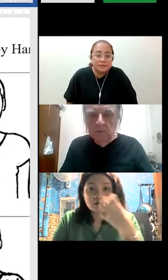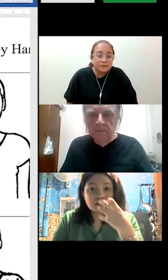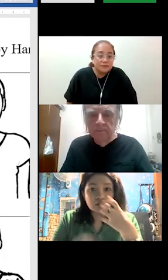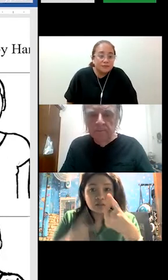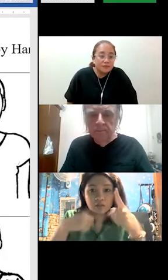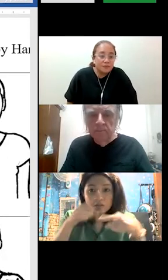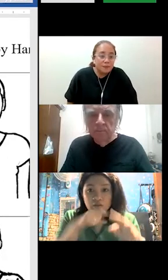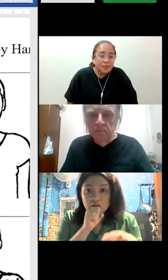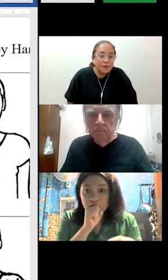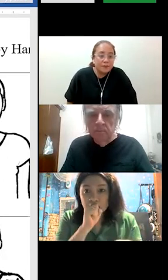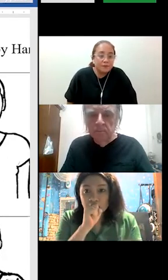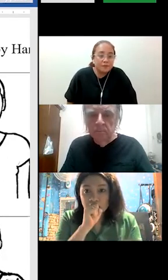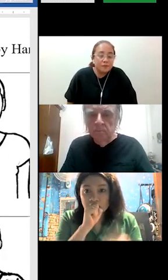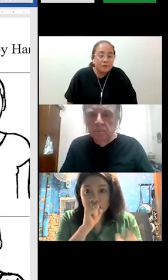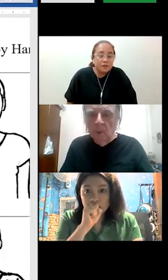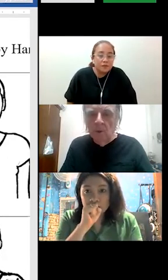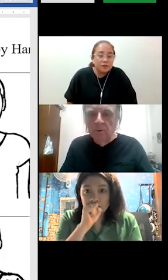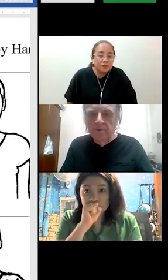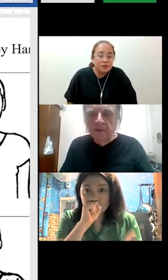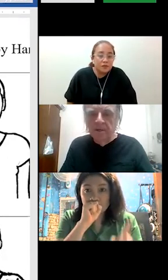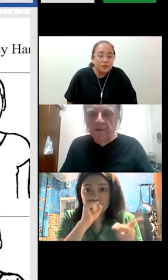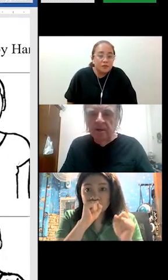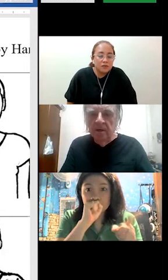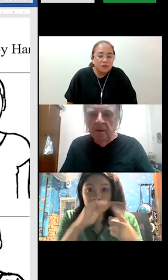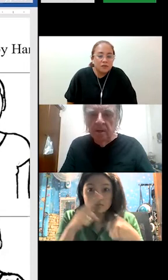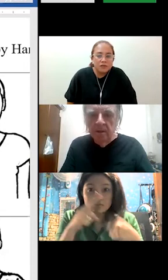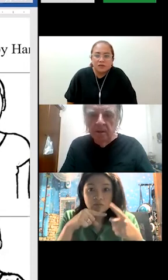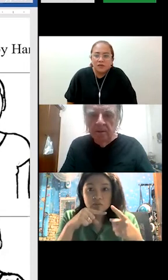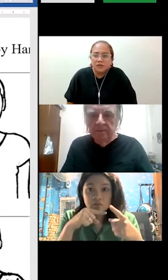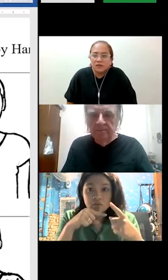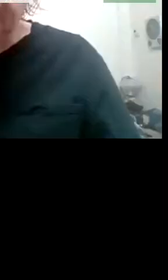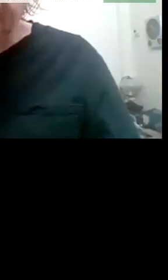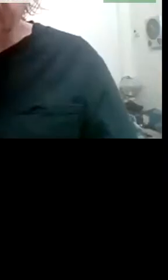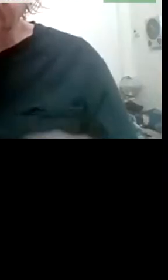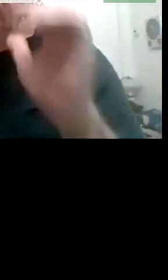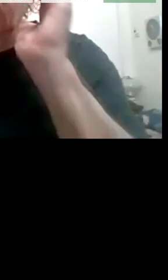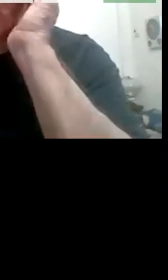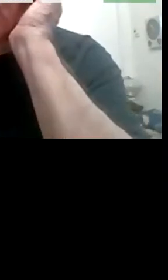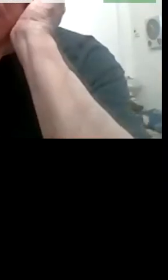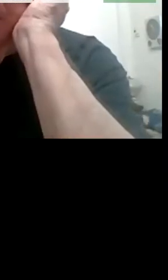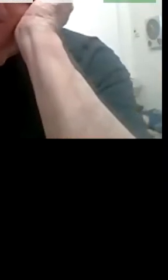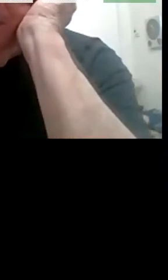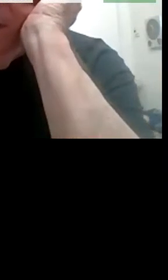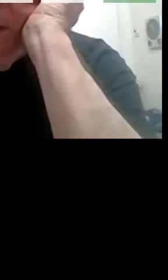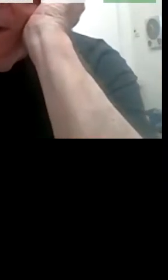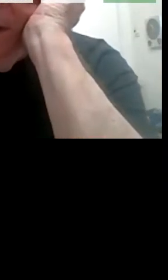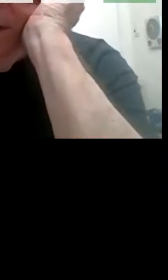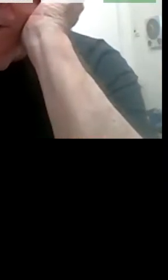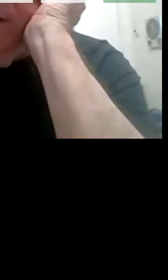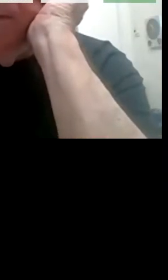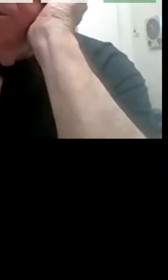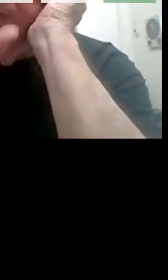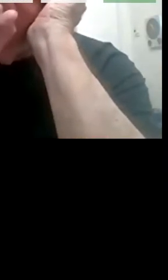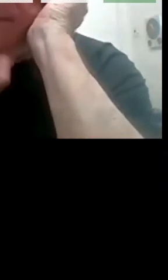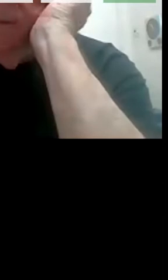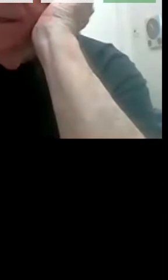So eat star apple. Is it like this, sir? Is it, sorry, is it like this, sir? Is this the sign